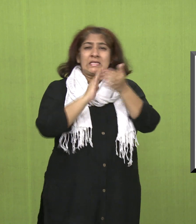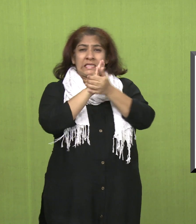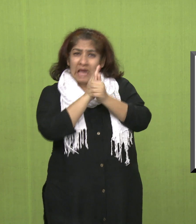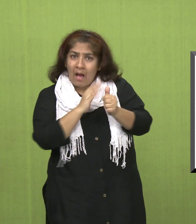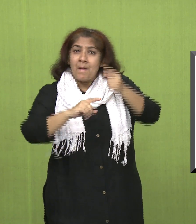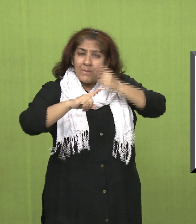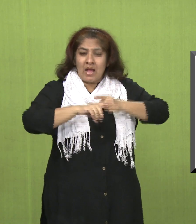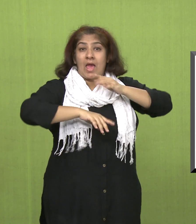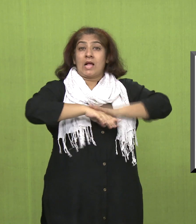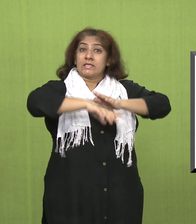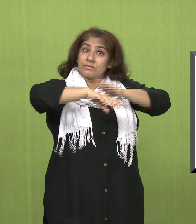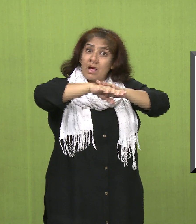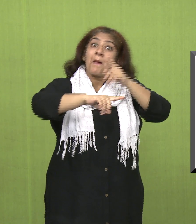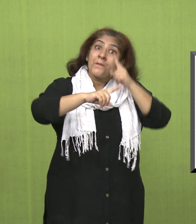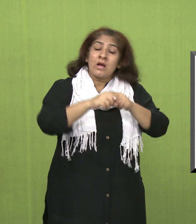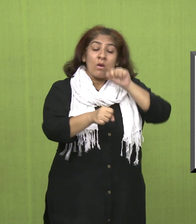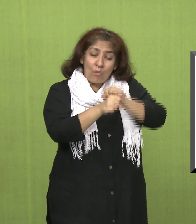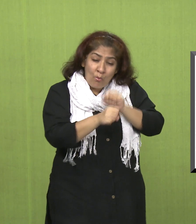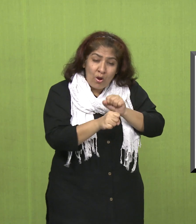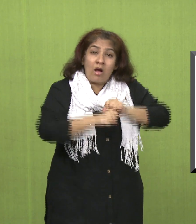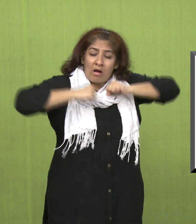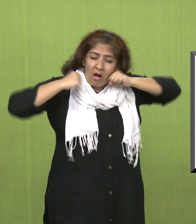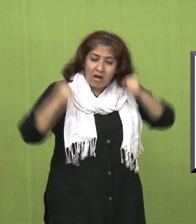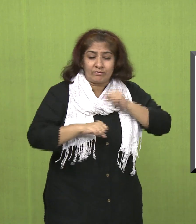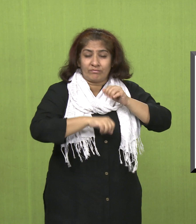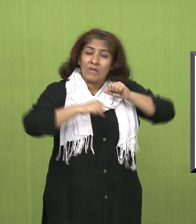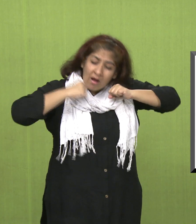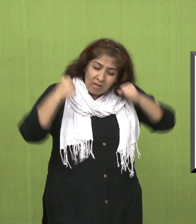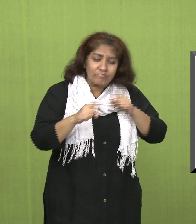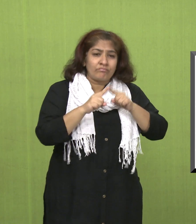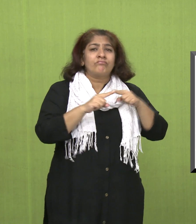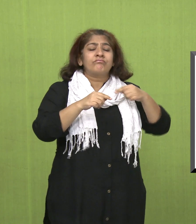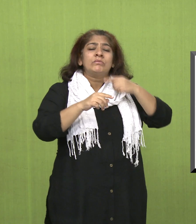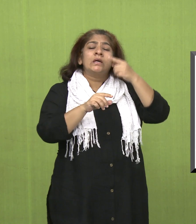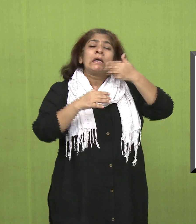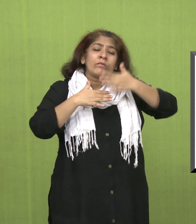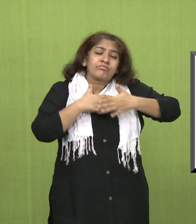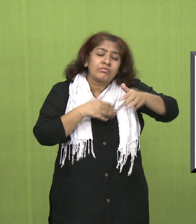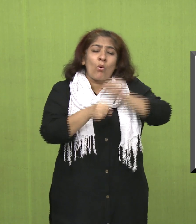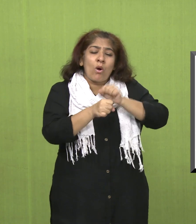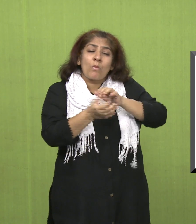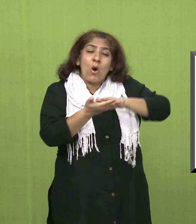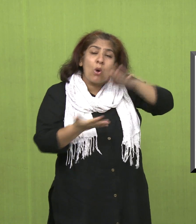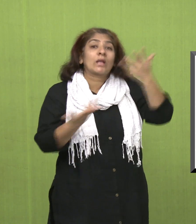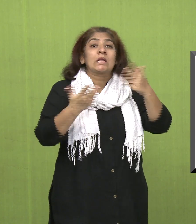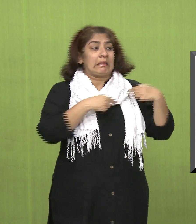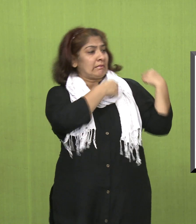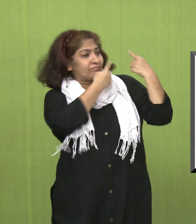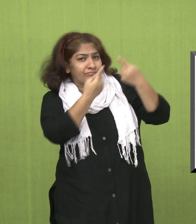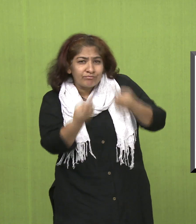When people know they are good skilled people, they have knowledge of working and they are continuously